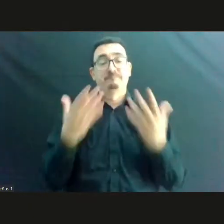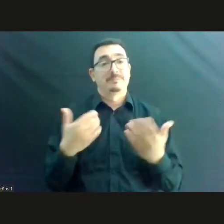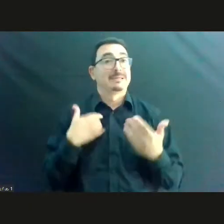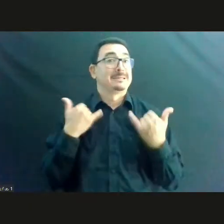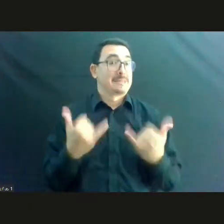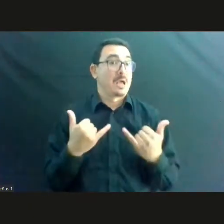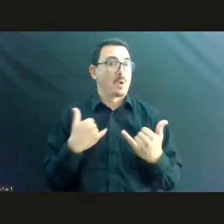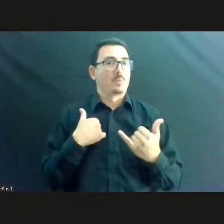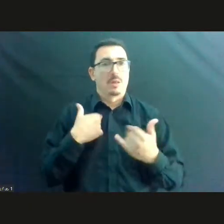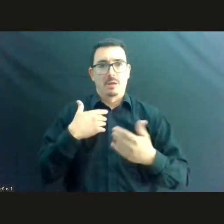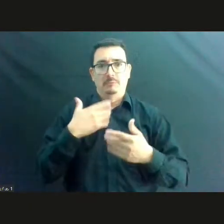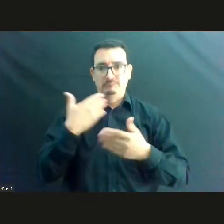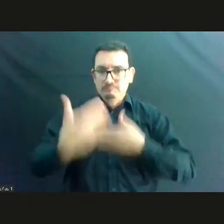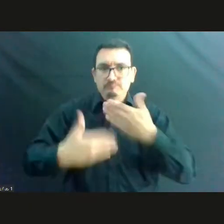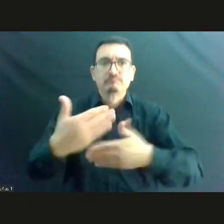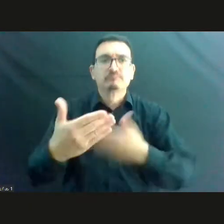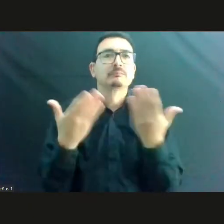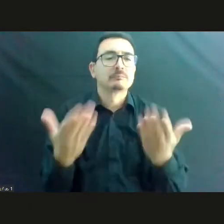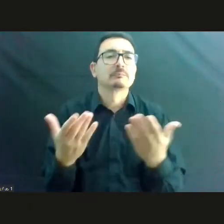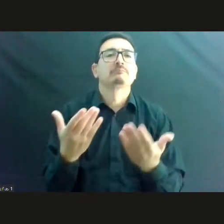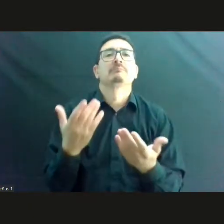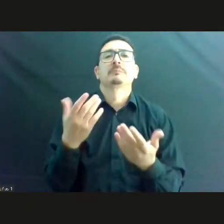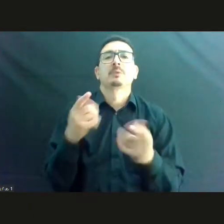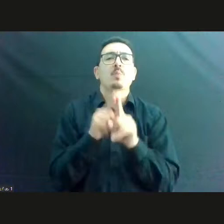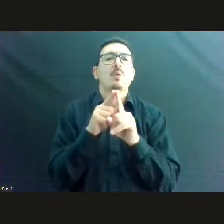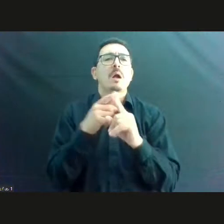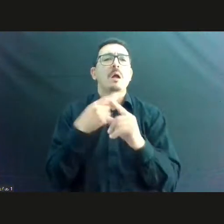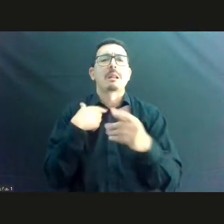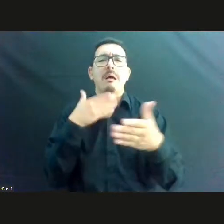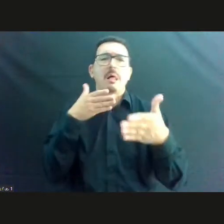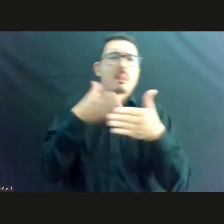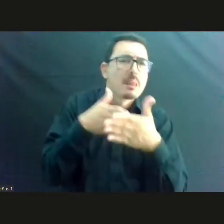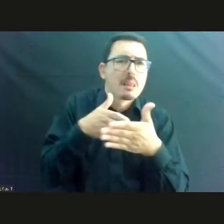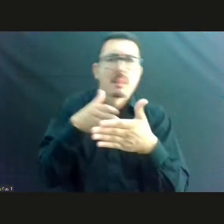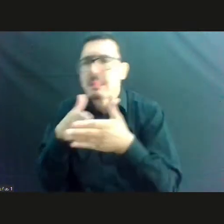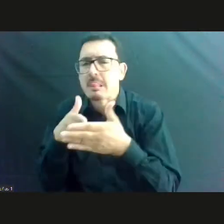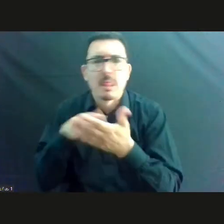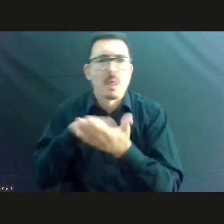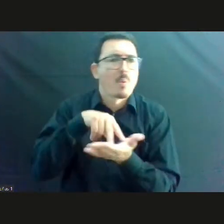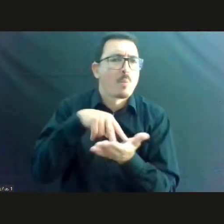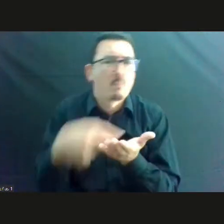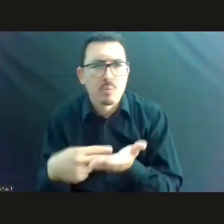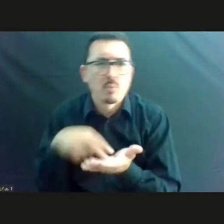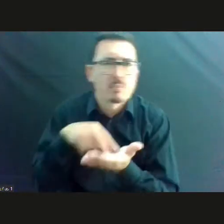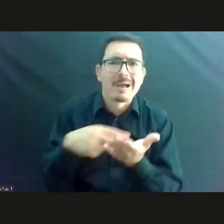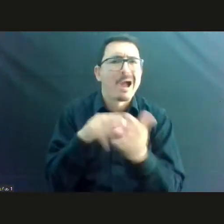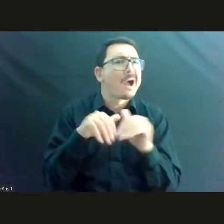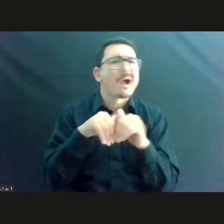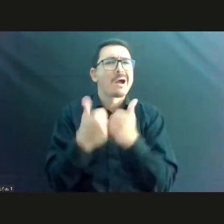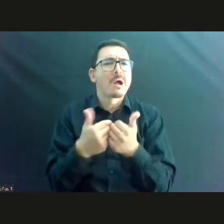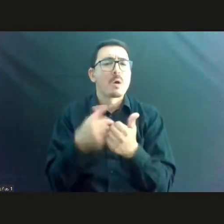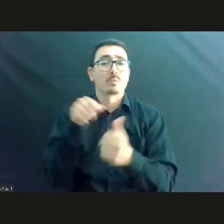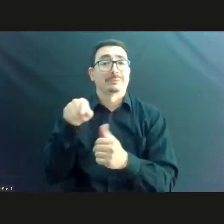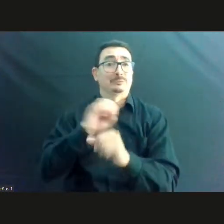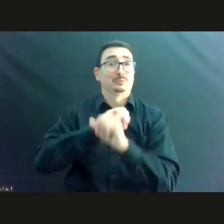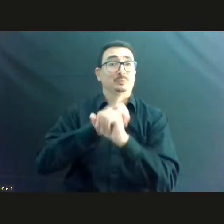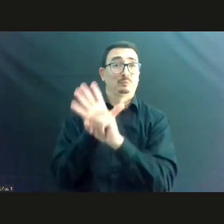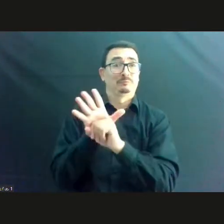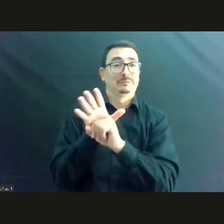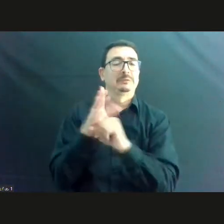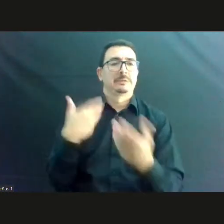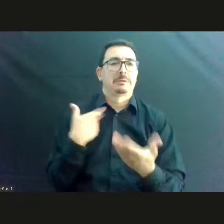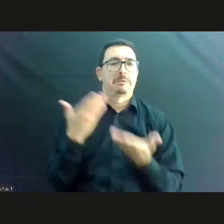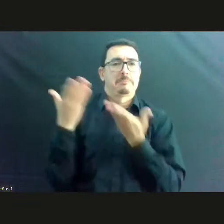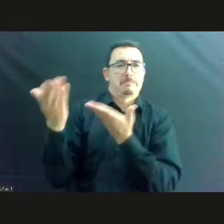a global pandemic. We now move on to our next presenter, Ambassador Margarita Rosa da Silva